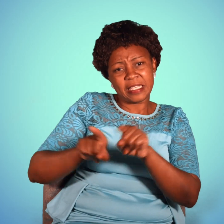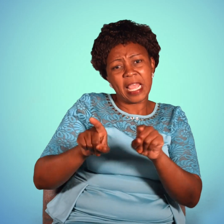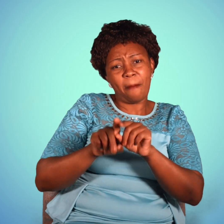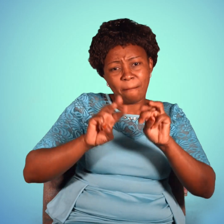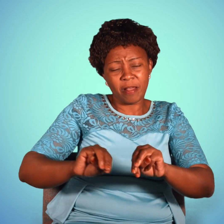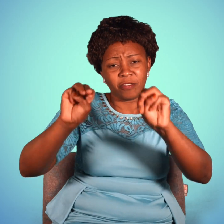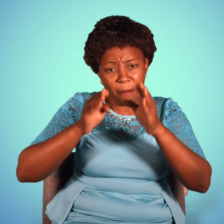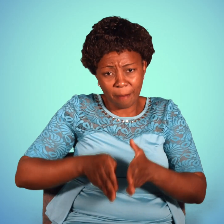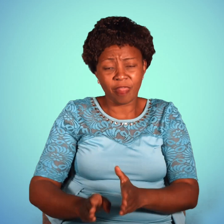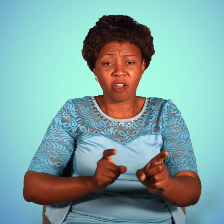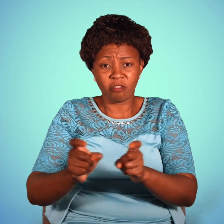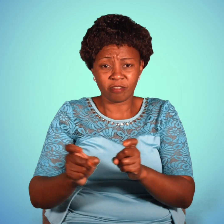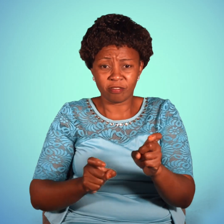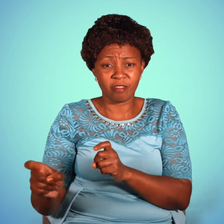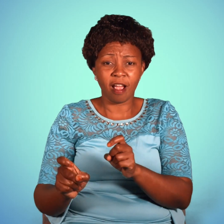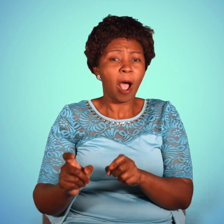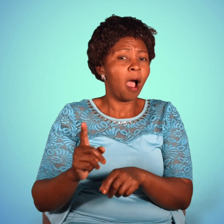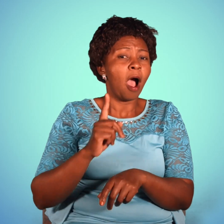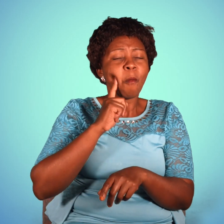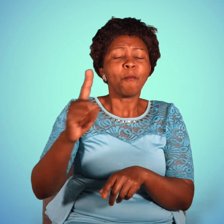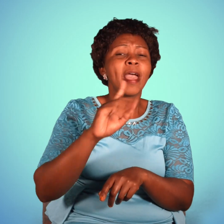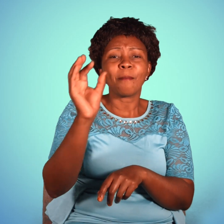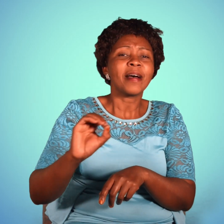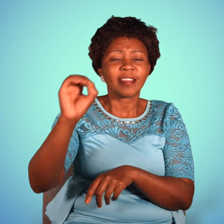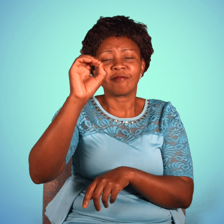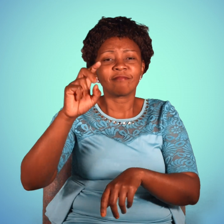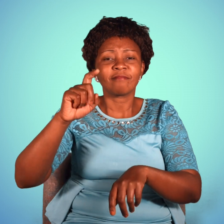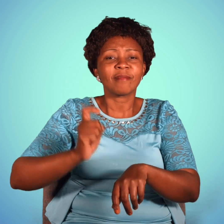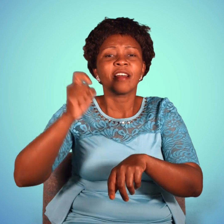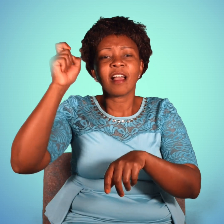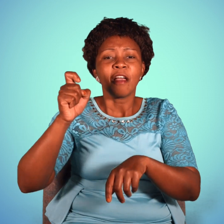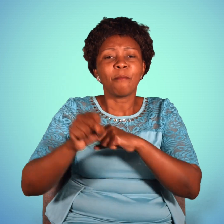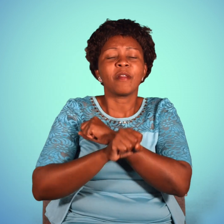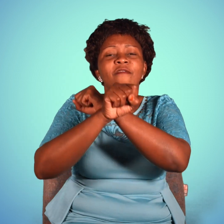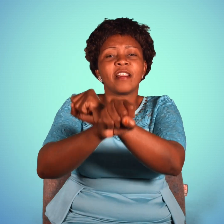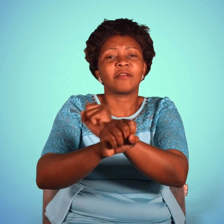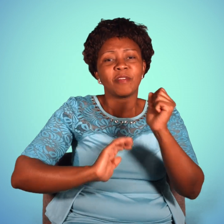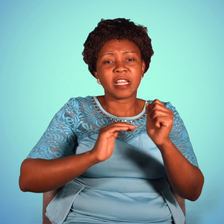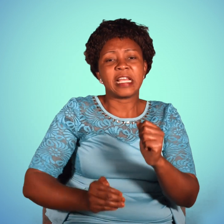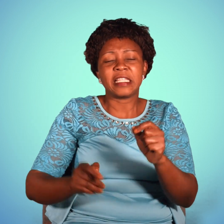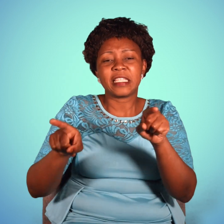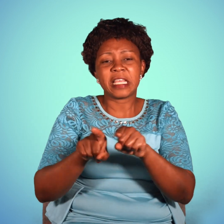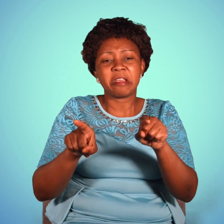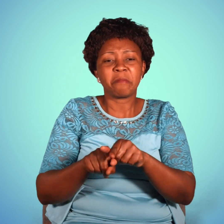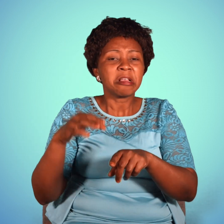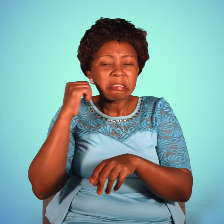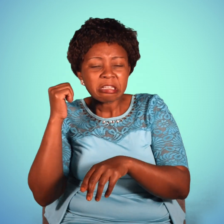Abstinence as a method of birth control is 100% effective in preventing pregnancy